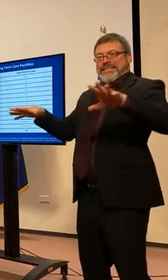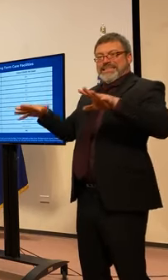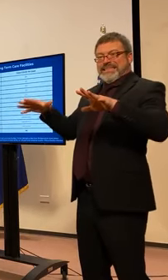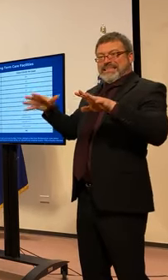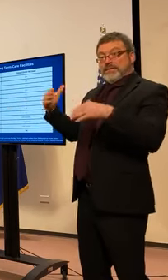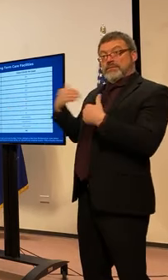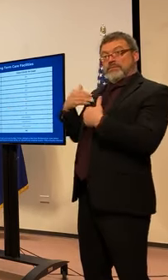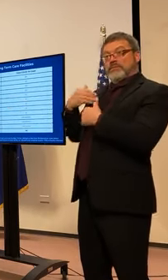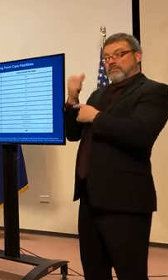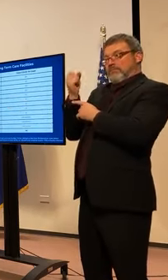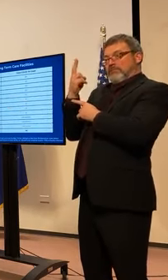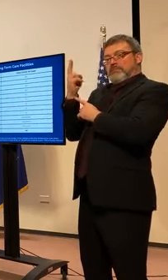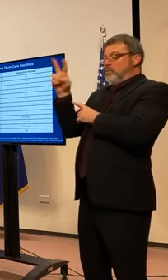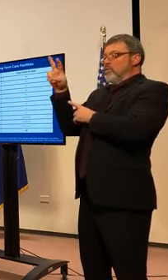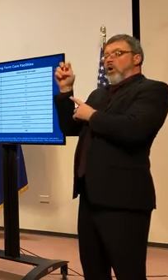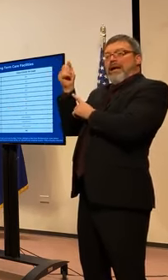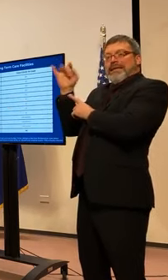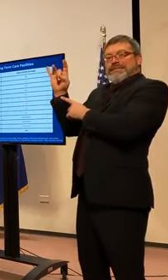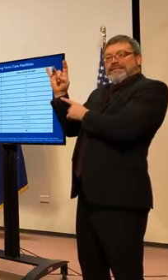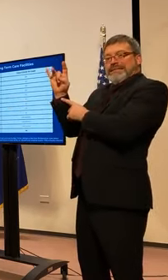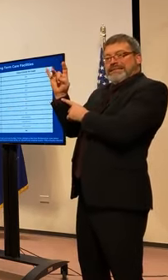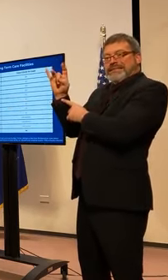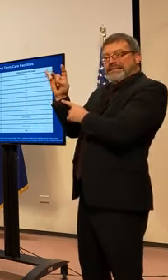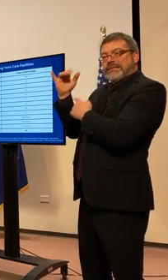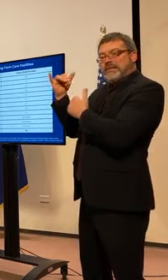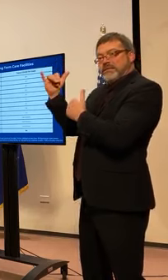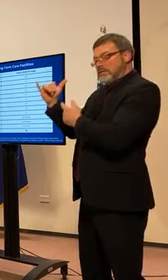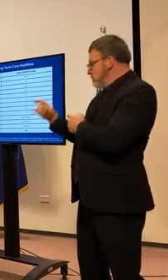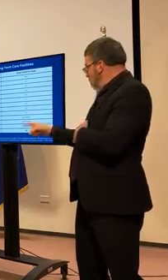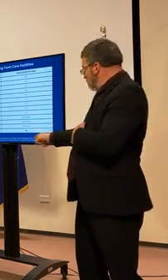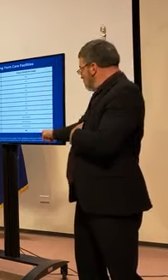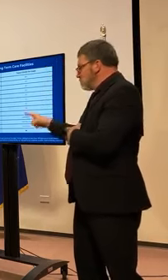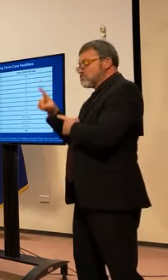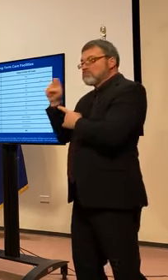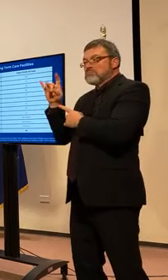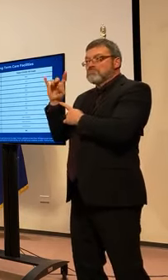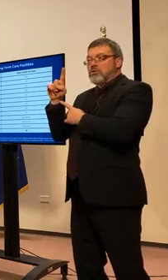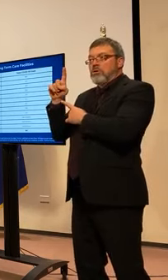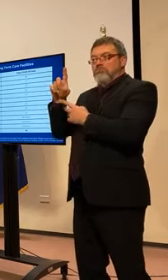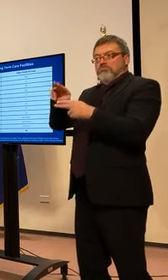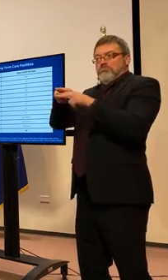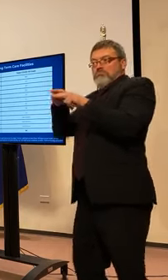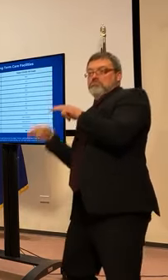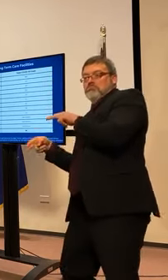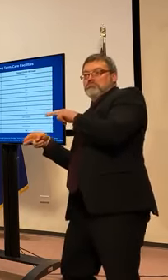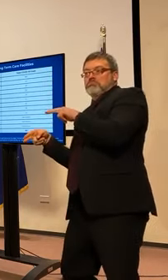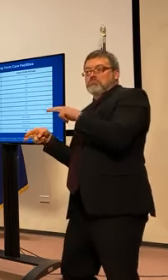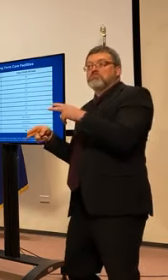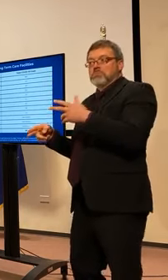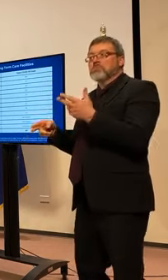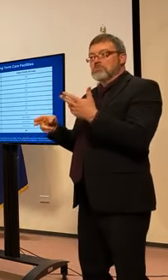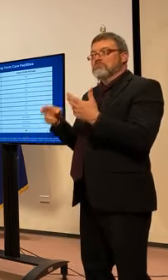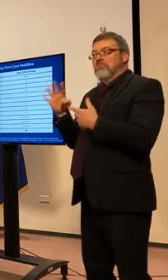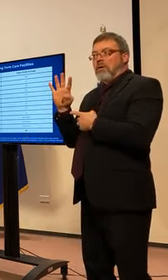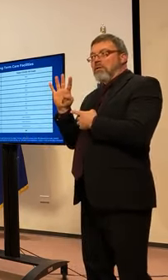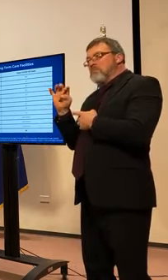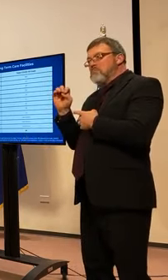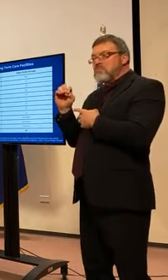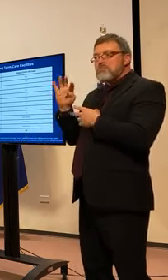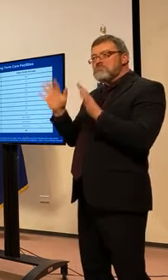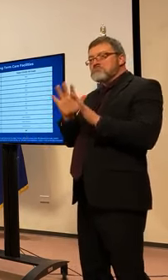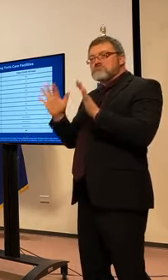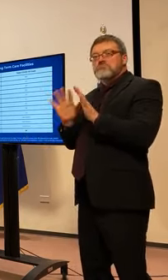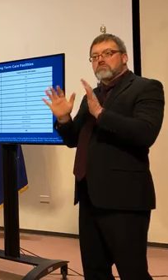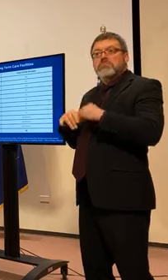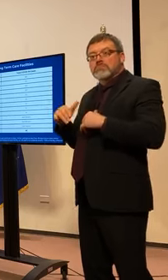218 last week. The number of active outbreaks are 12, down from 15 last week. But again, many of these cases appear